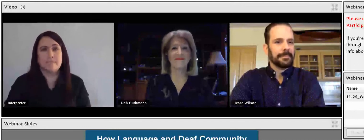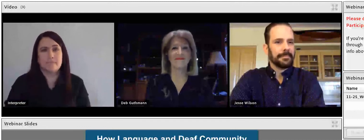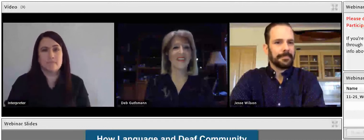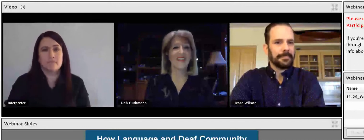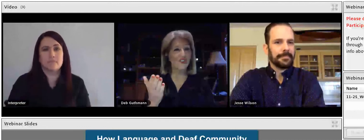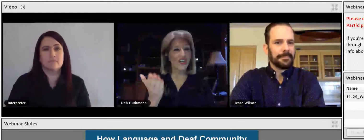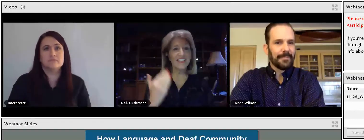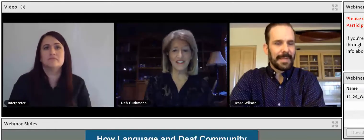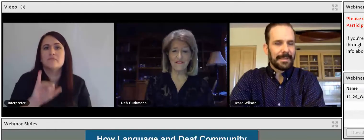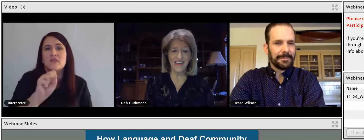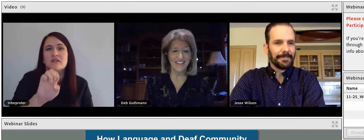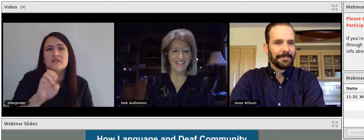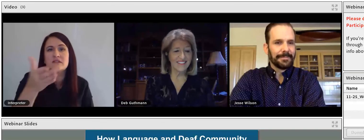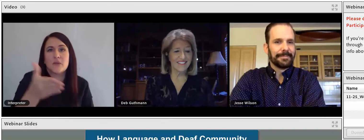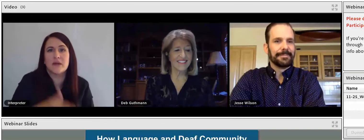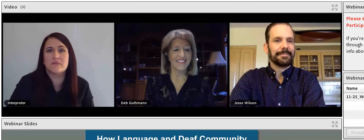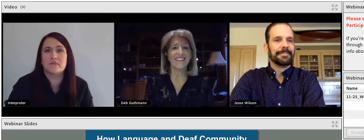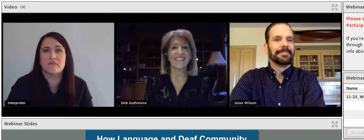Jesse, go ahead.